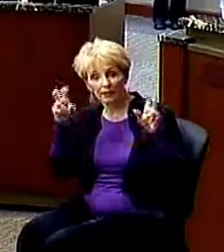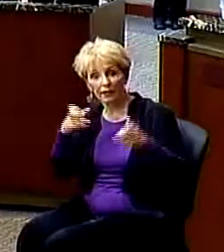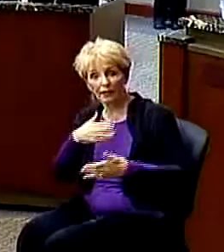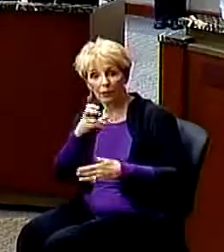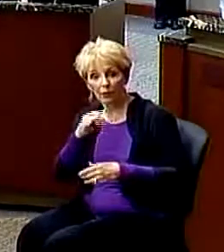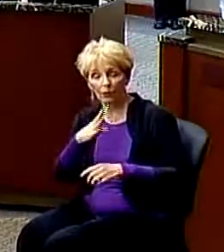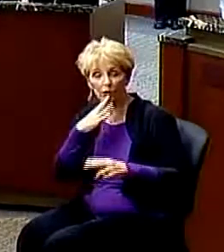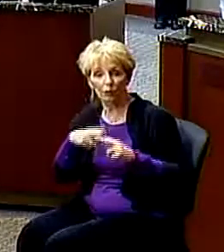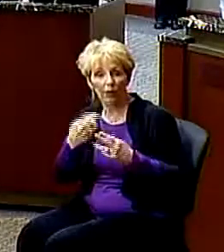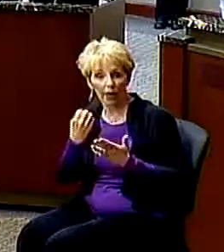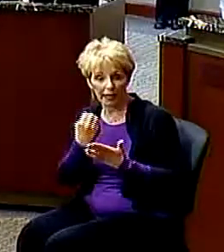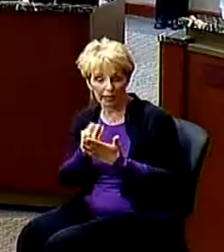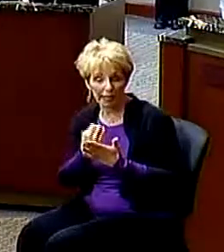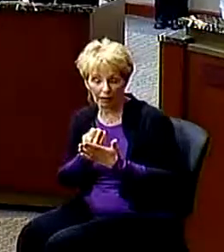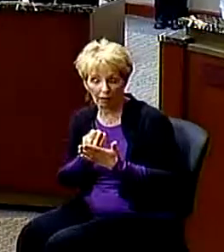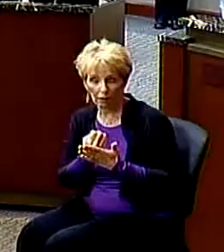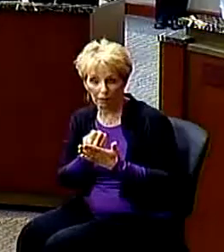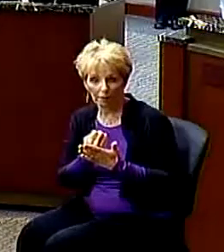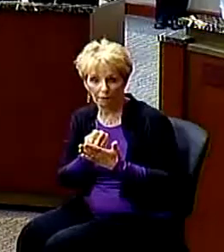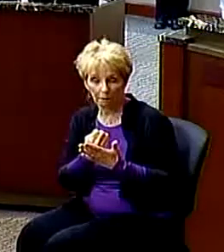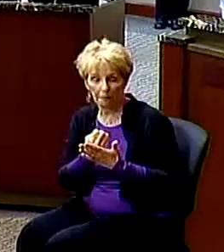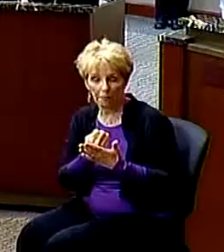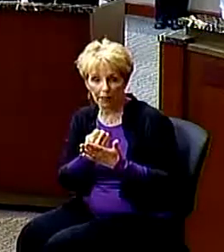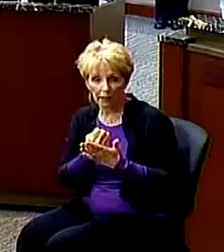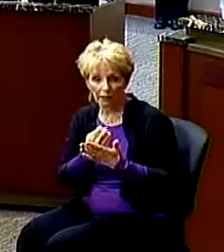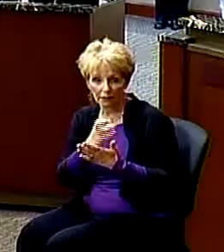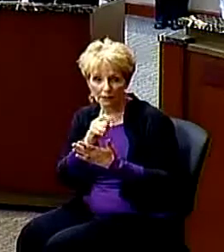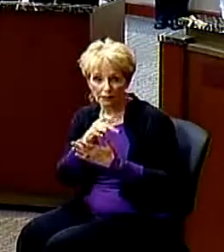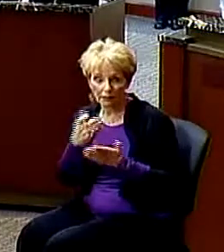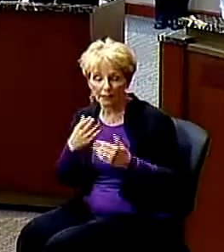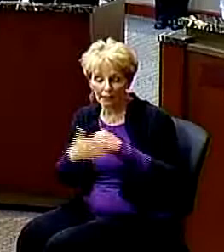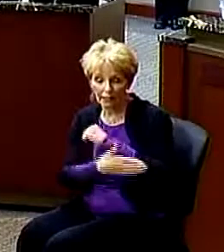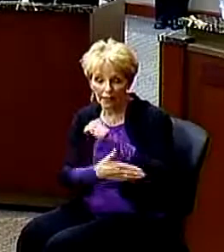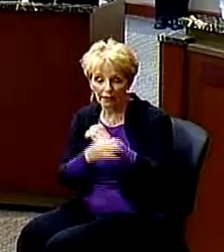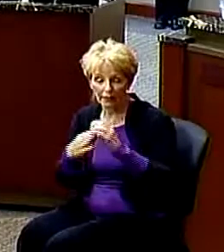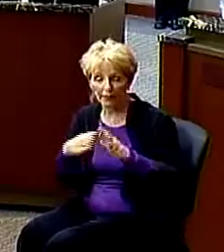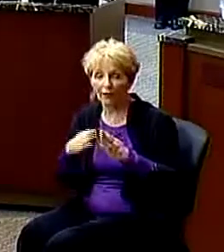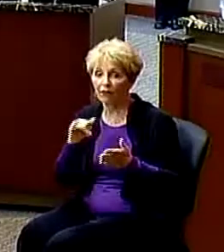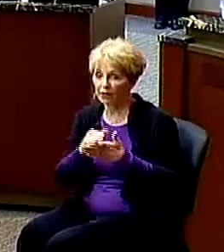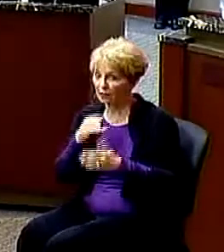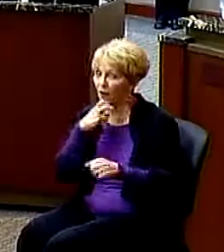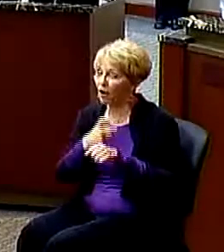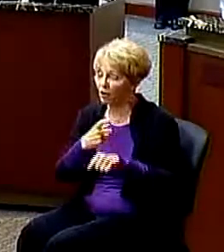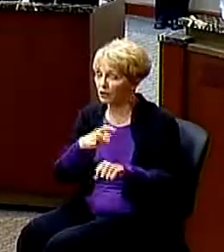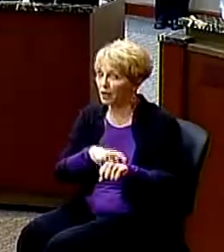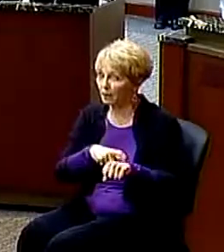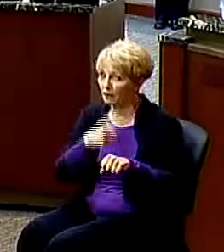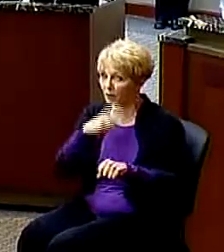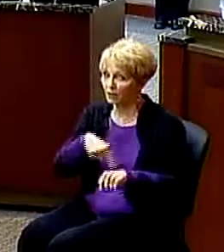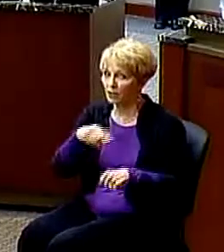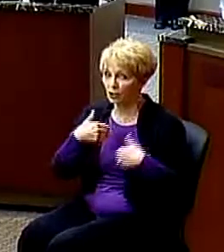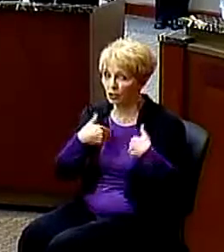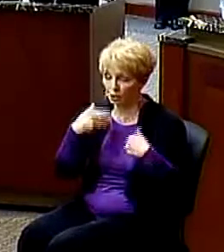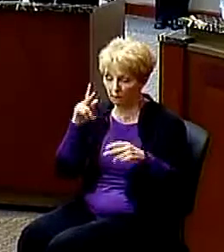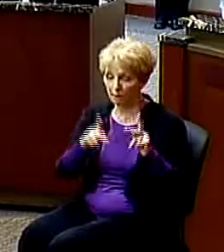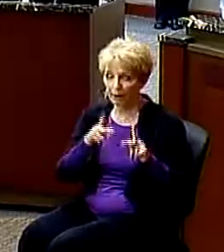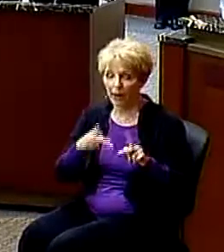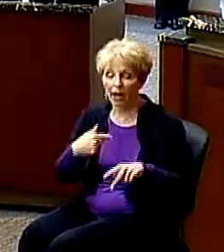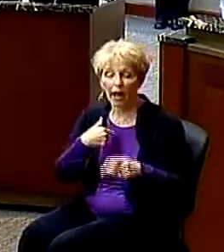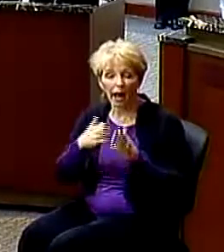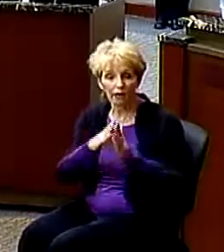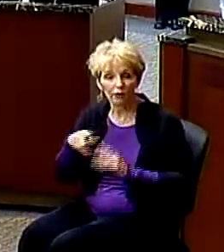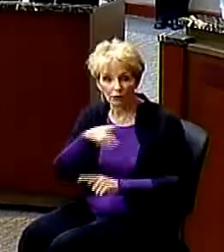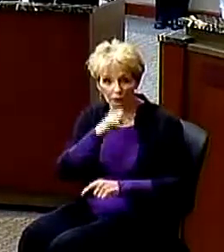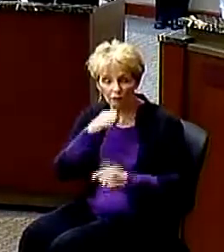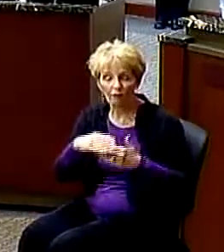talked about the economic status of the county and the city. These are hard times for these young people, and I ask you to